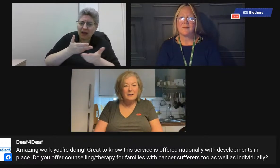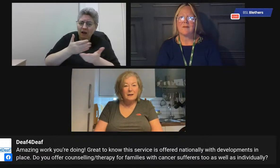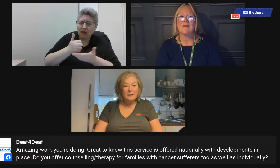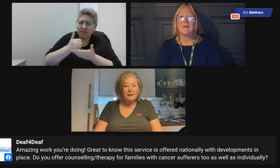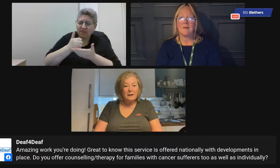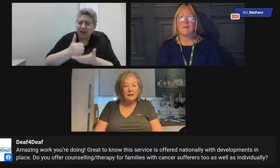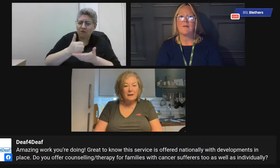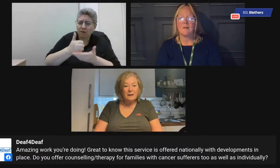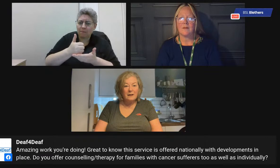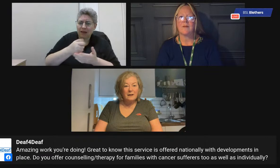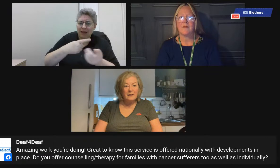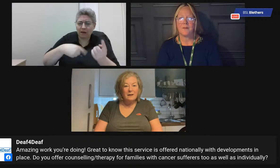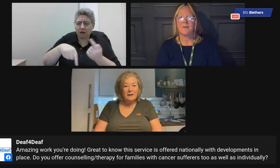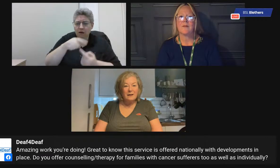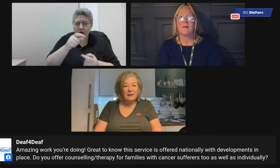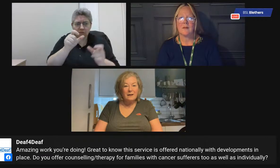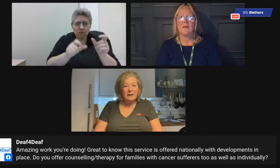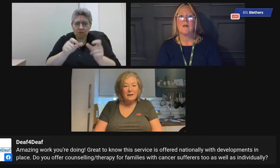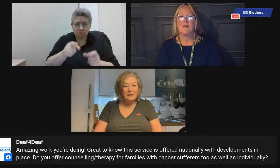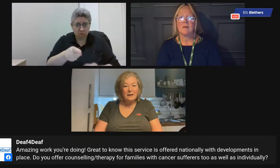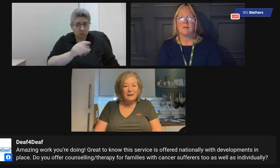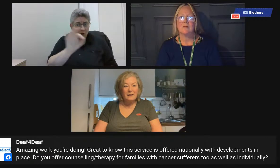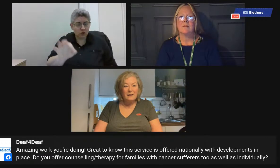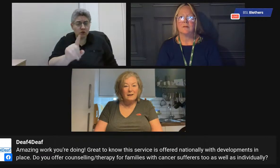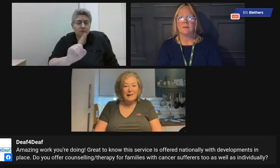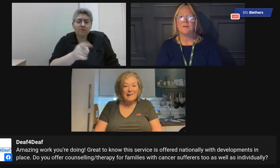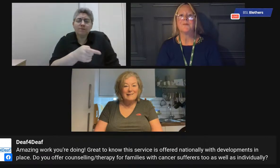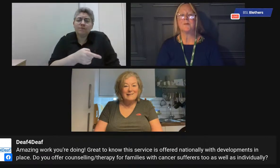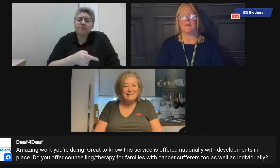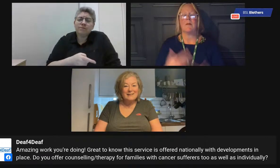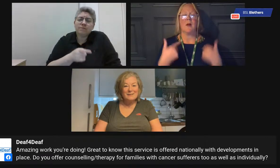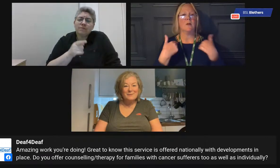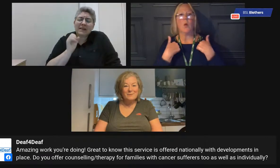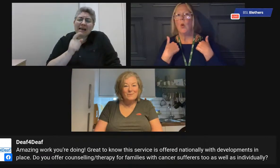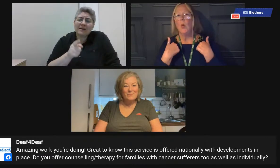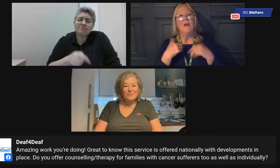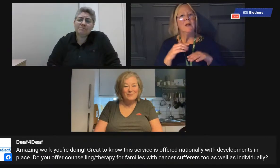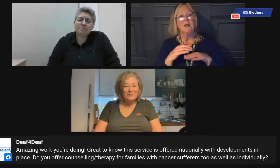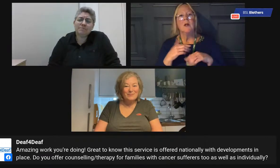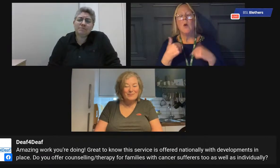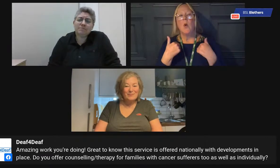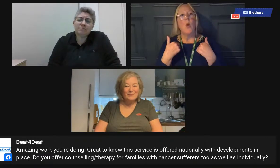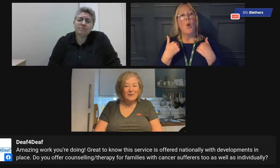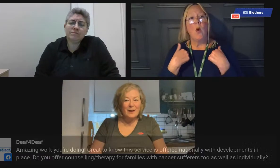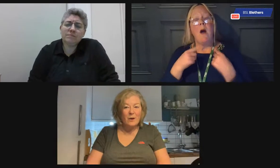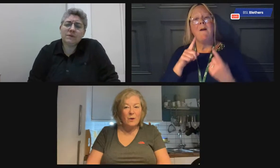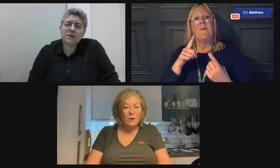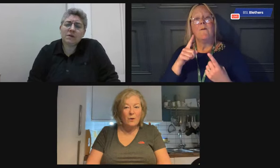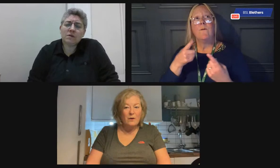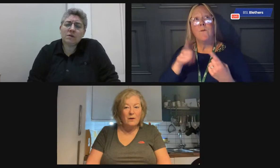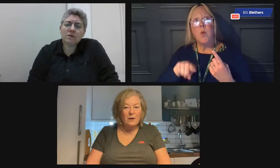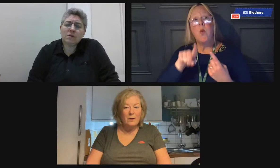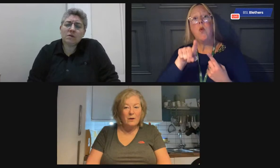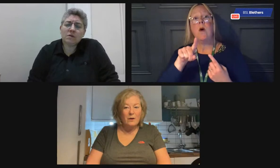offer counselling and therapy for families with cancer sufferers as well as individuals?